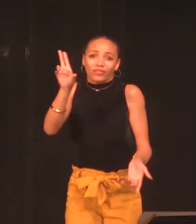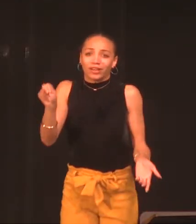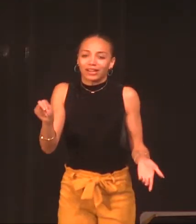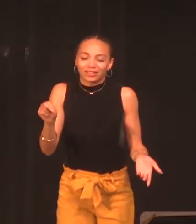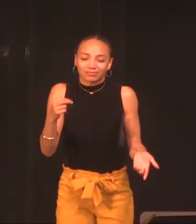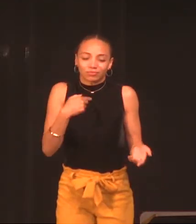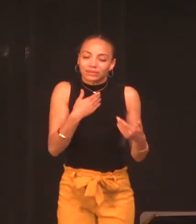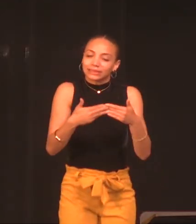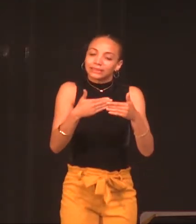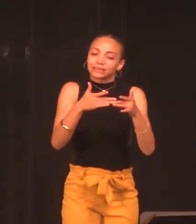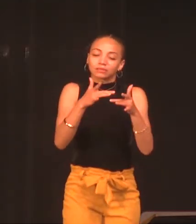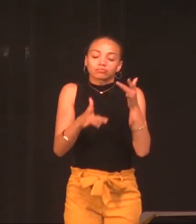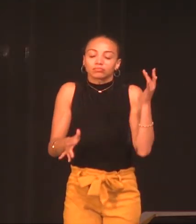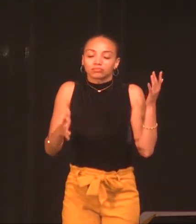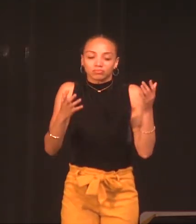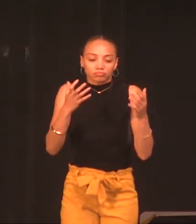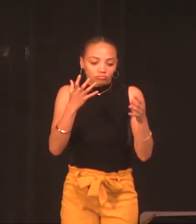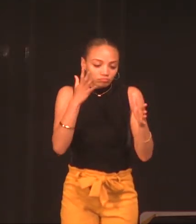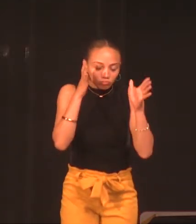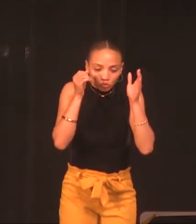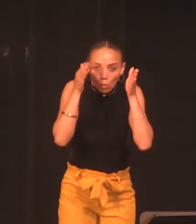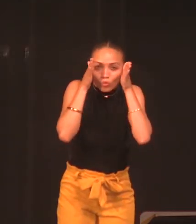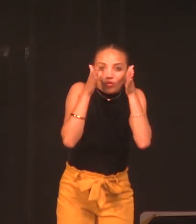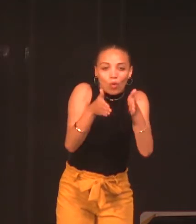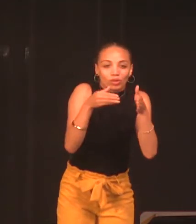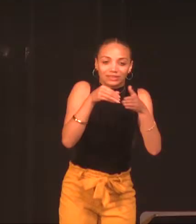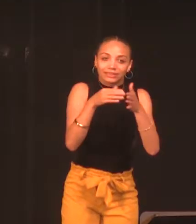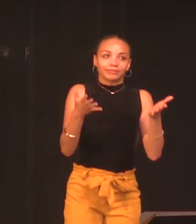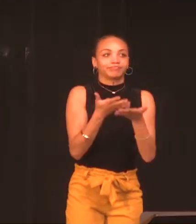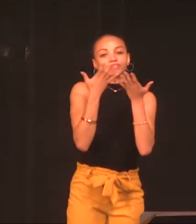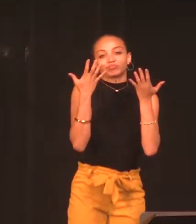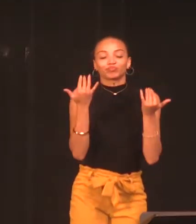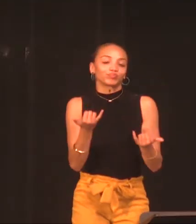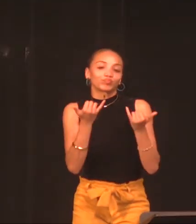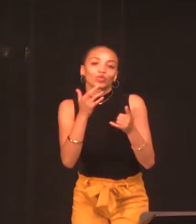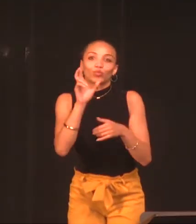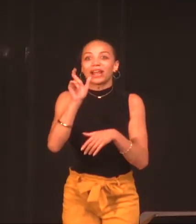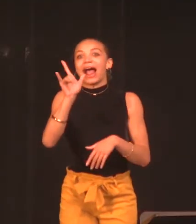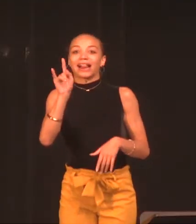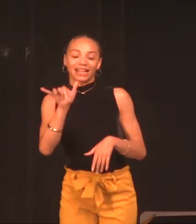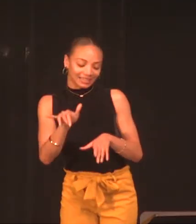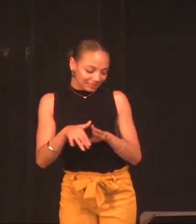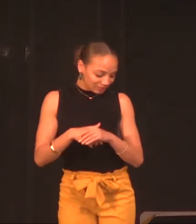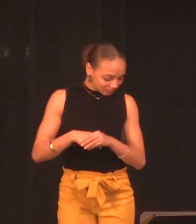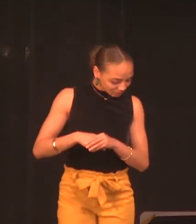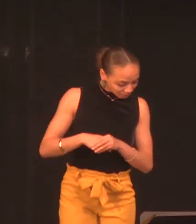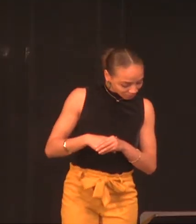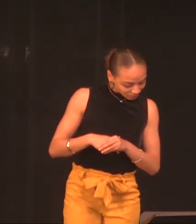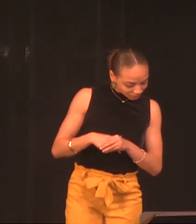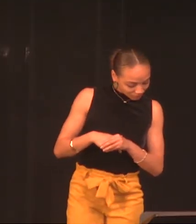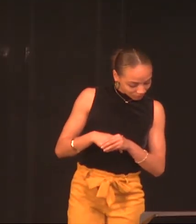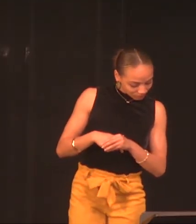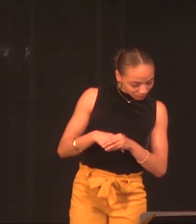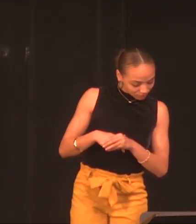us calm and allow us to have fun. It is easy to lose those things as we focus on reality, as it